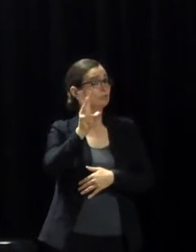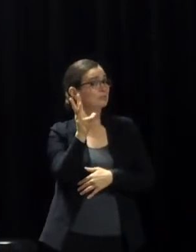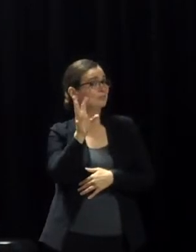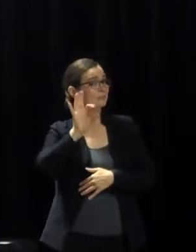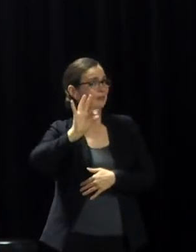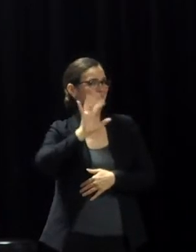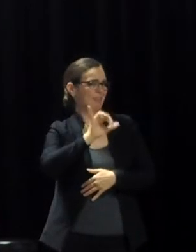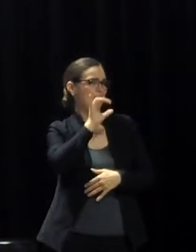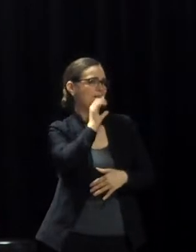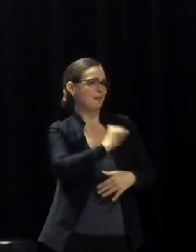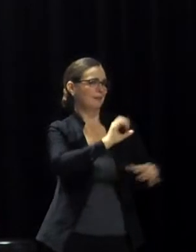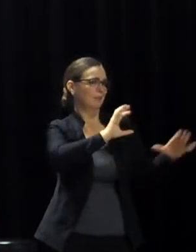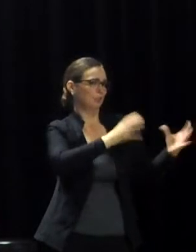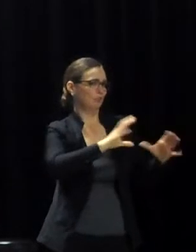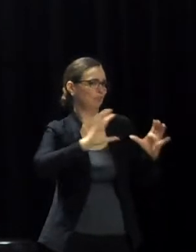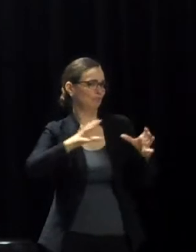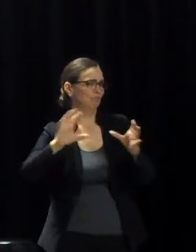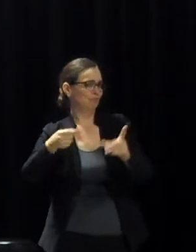their 90s.